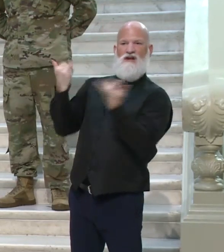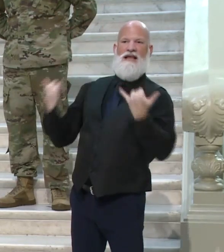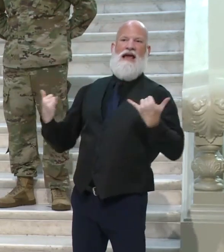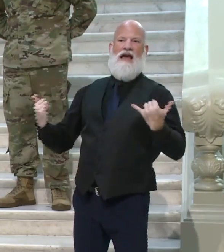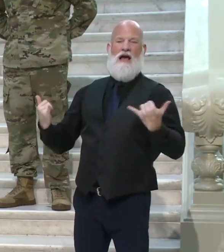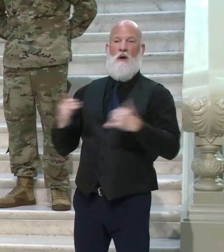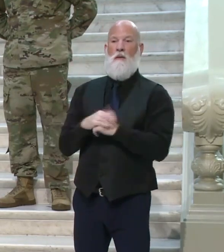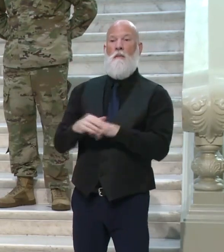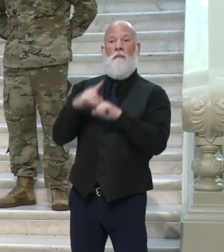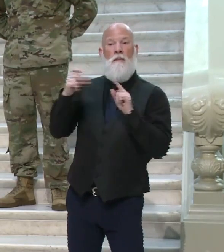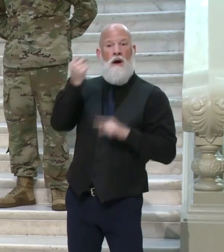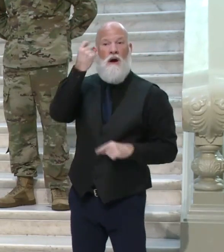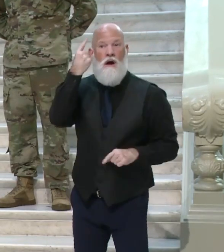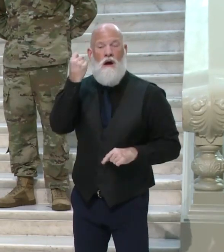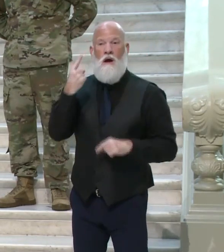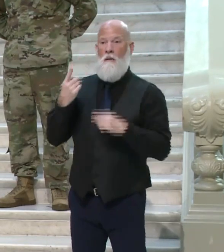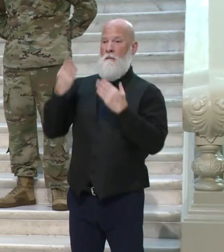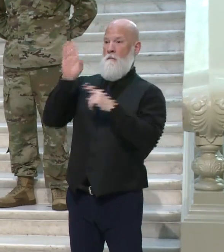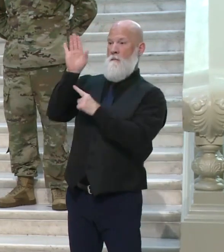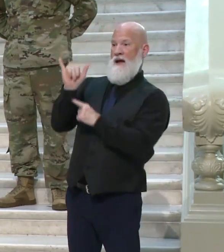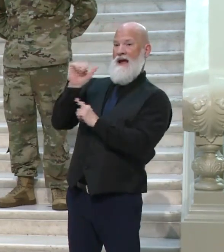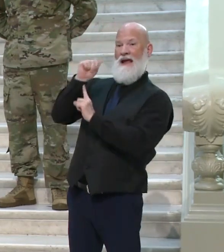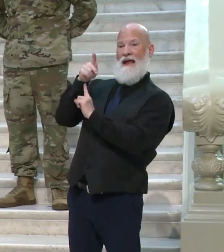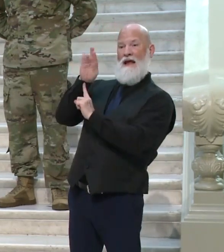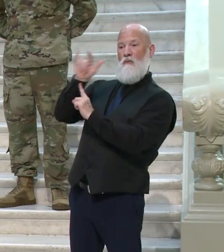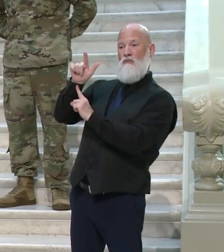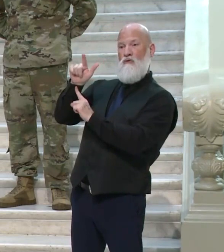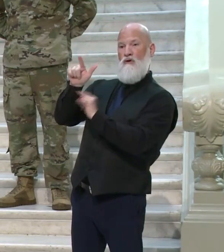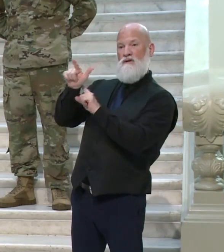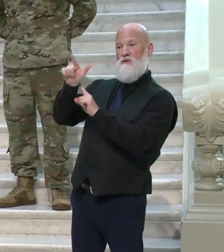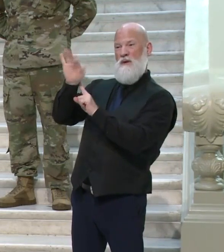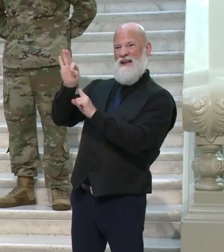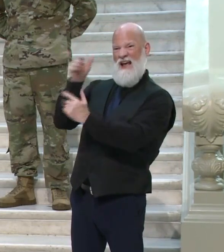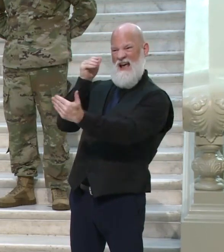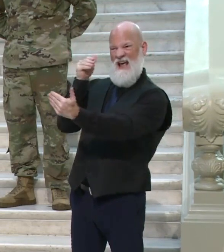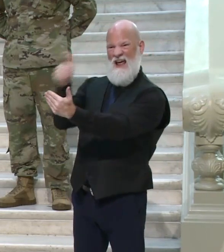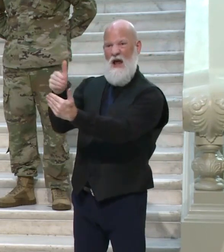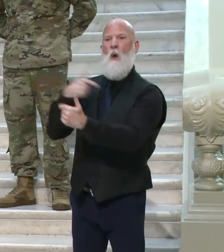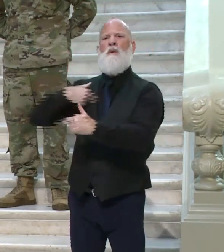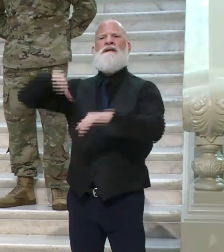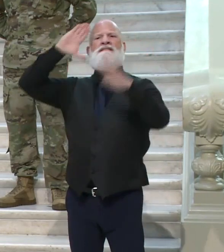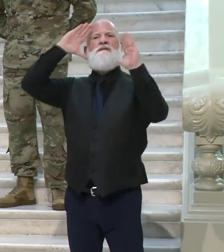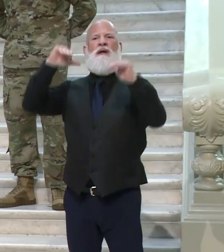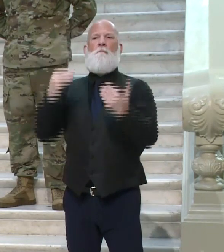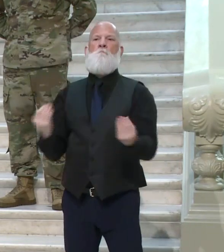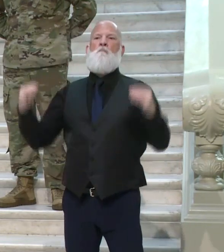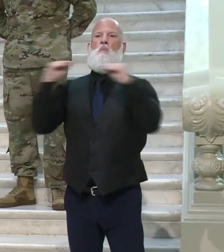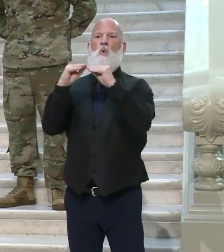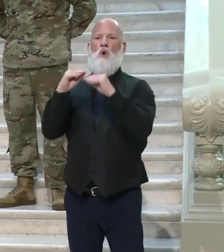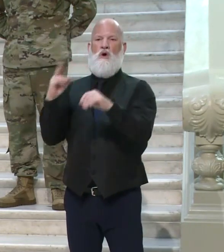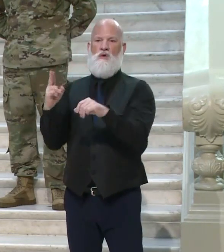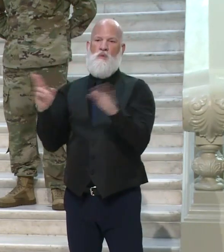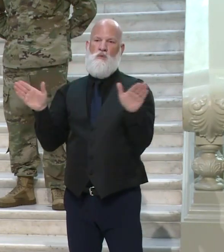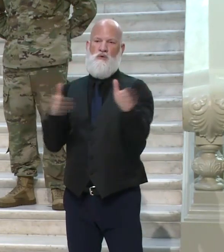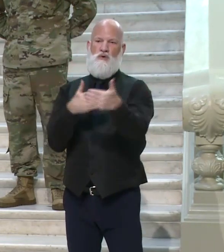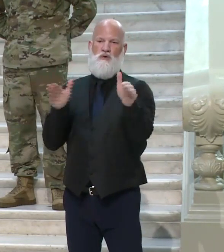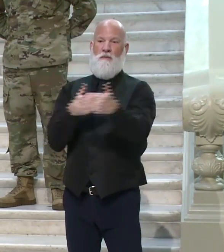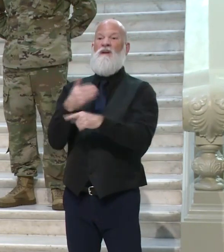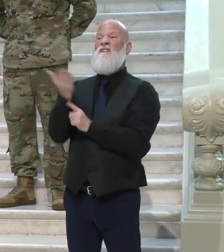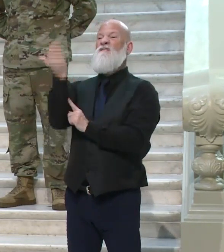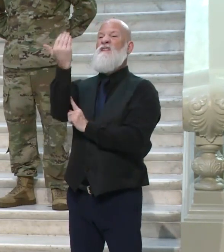have an additional 29 rooms with a minimum of 15 new ICU rooms. Although